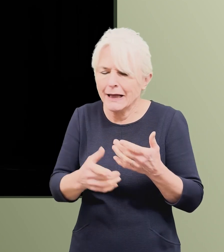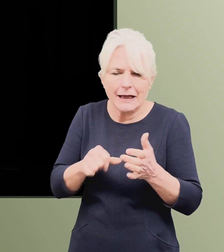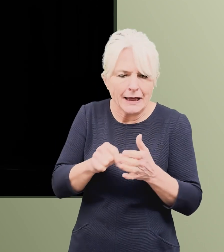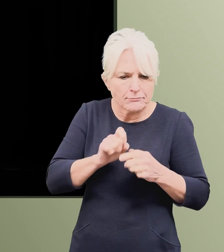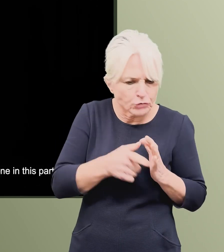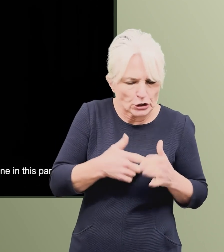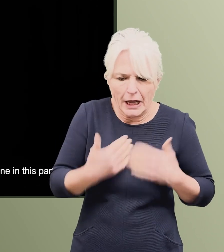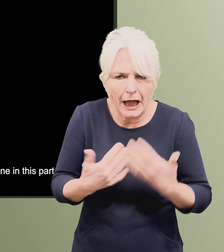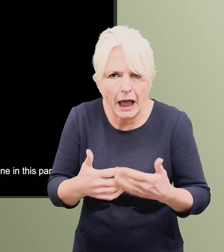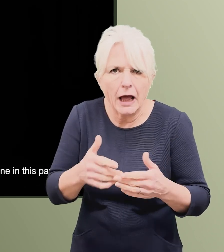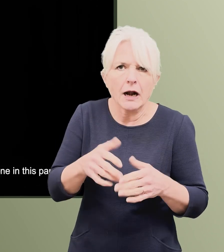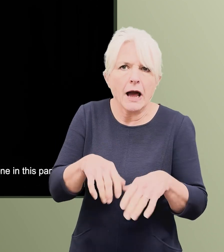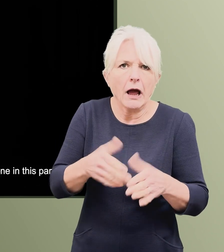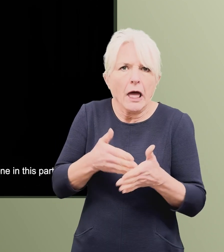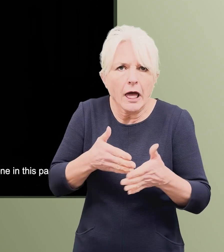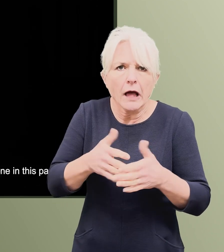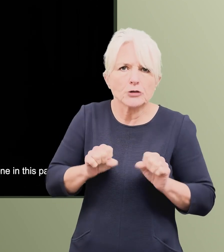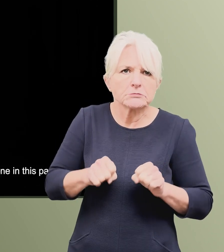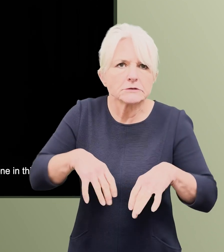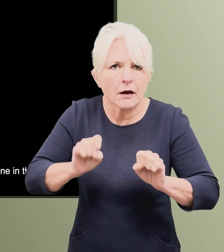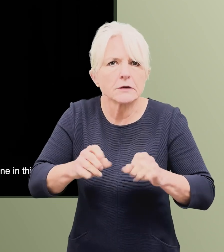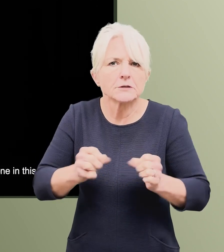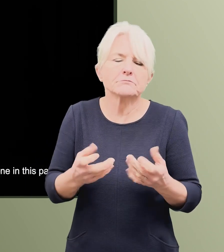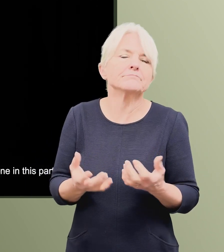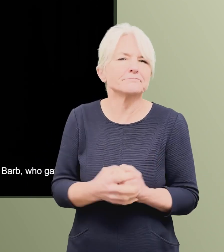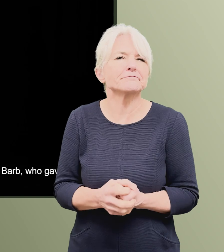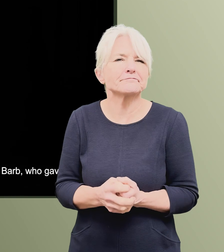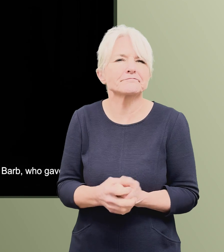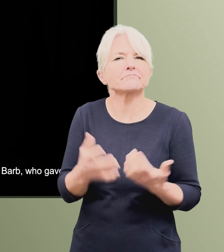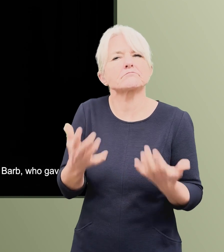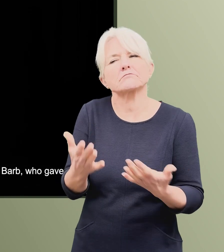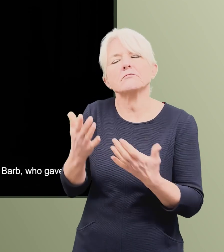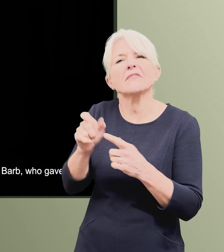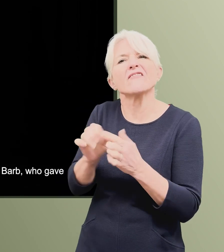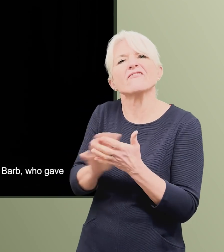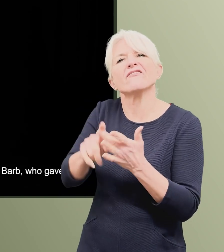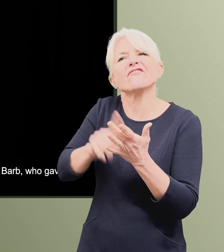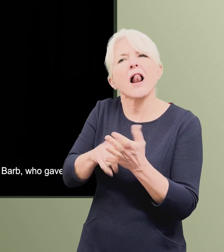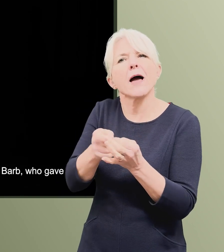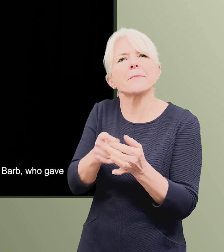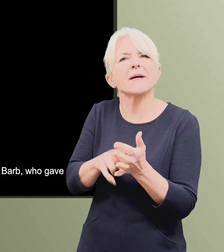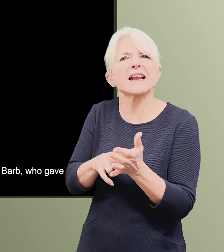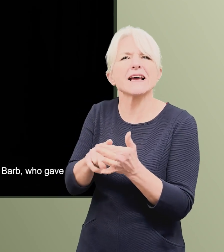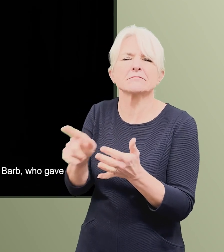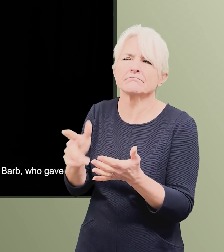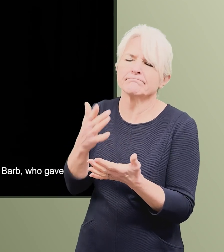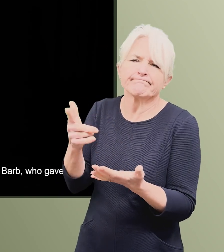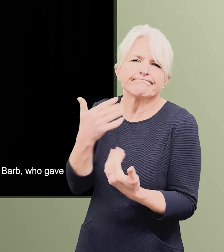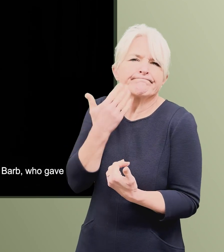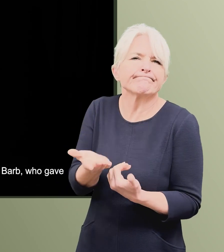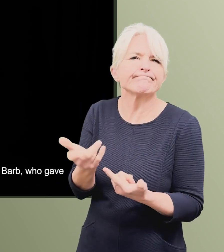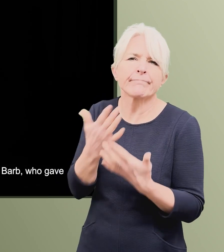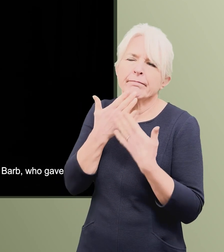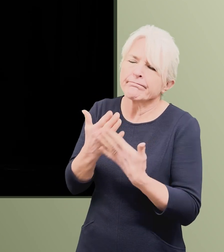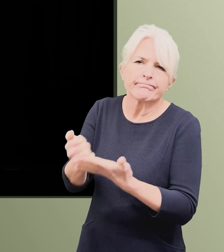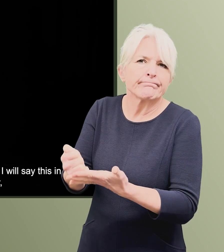and helpful to not just this project, but other projects we've done in this part of the world in the past. And also to the landowners, Pete and Barb,